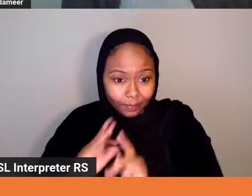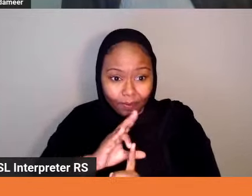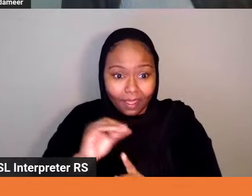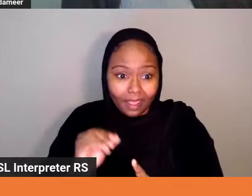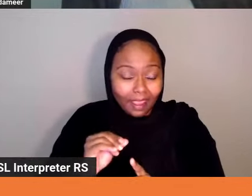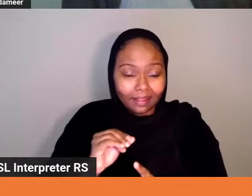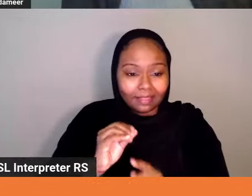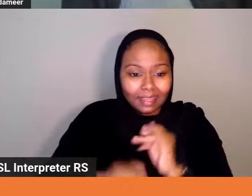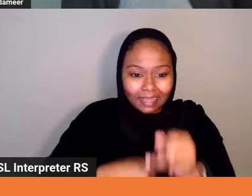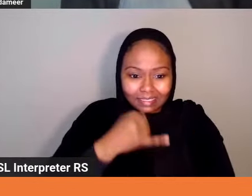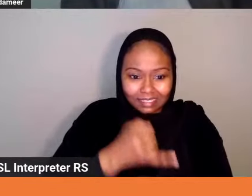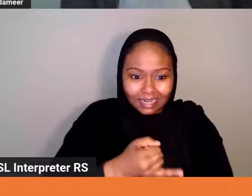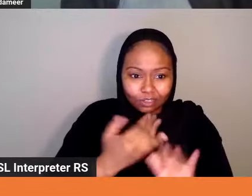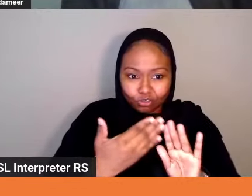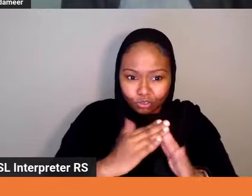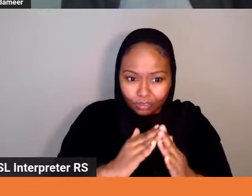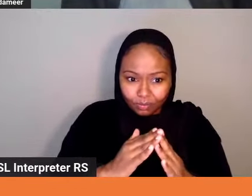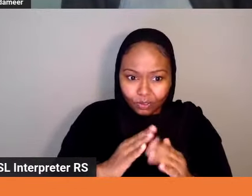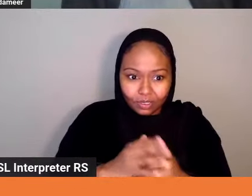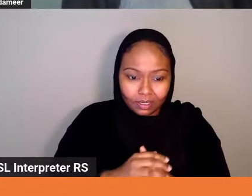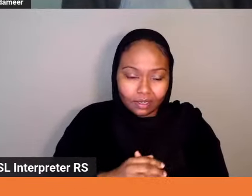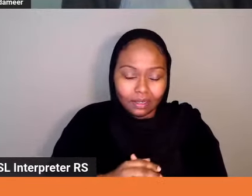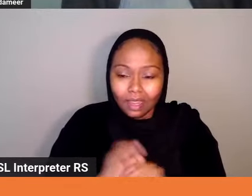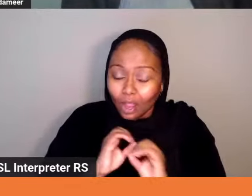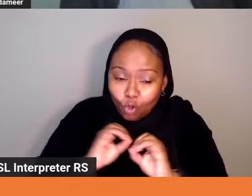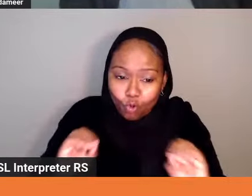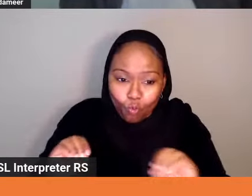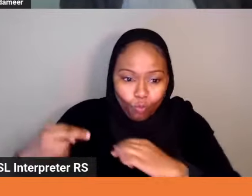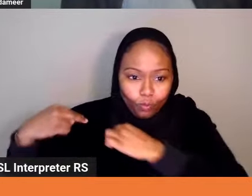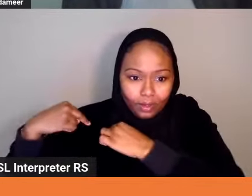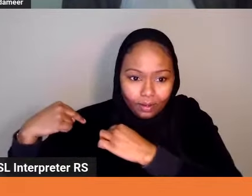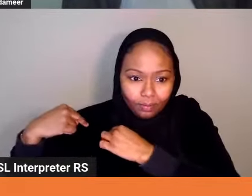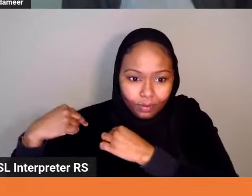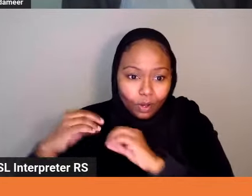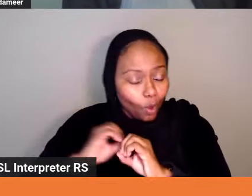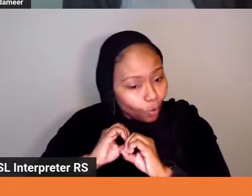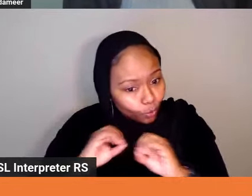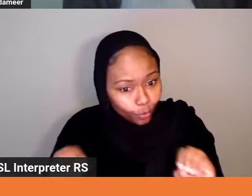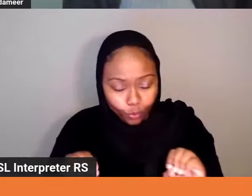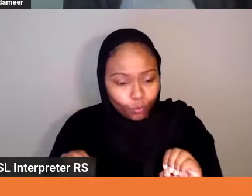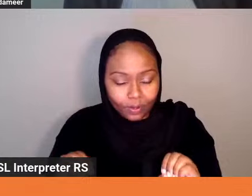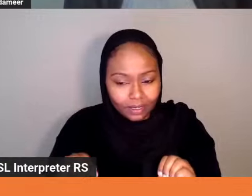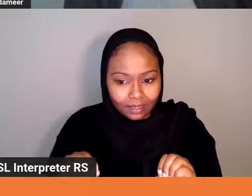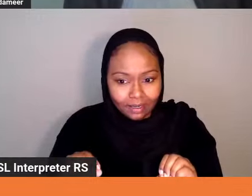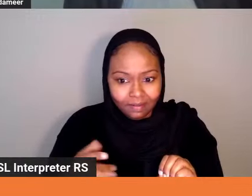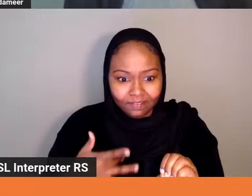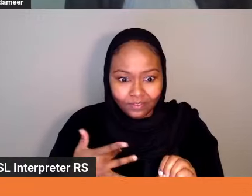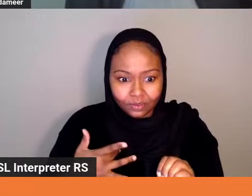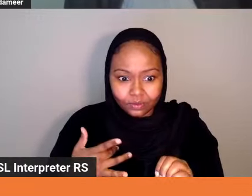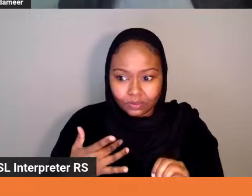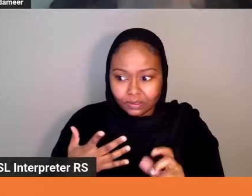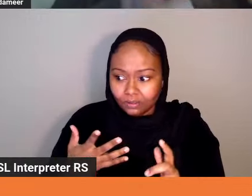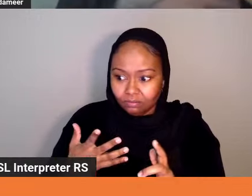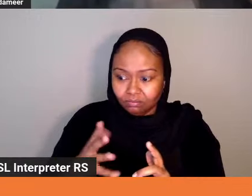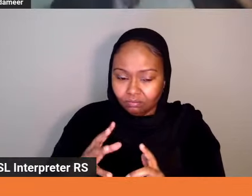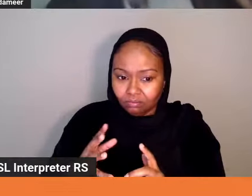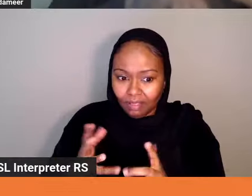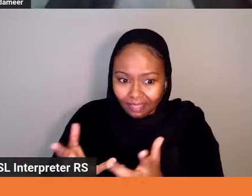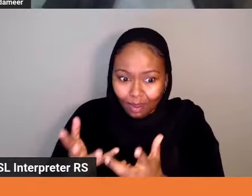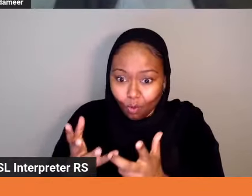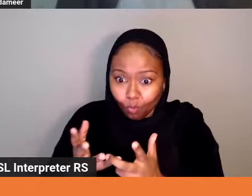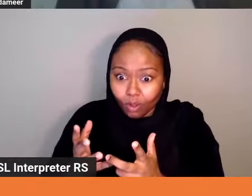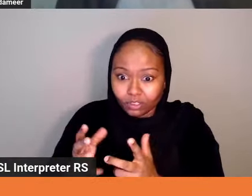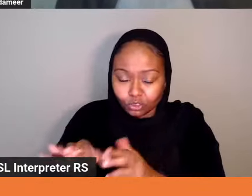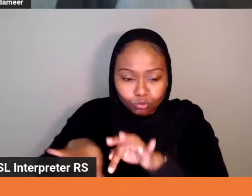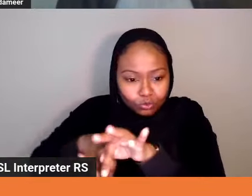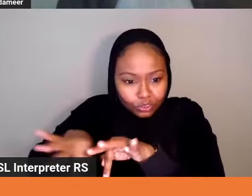international community, I mean on the level of accountability. No one is interested to speak about and to fight the torture and